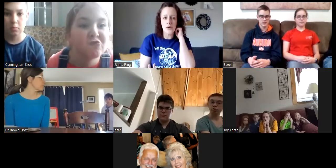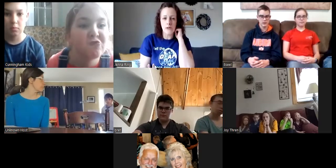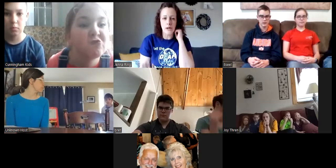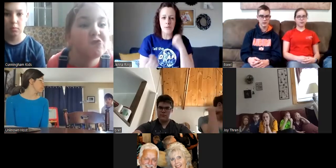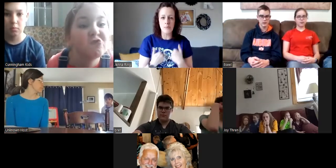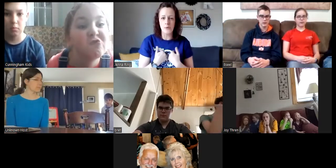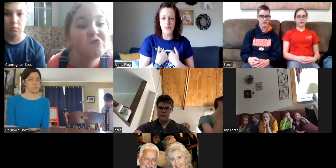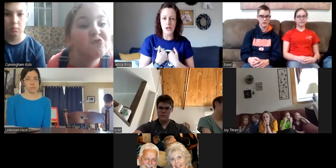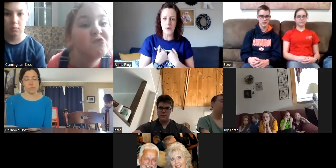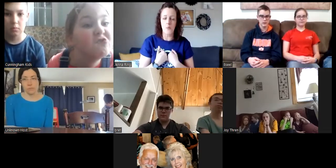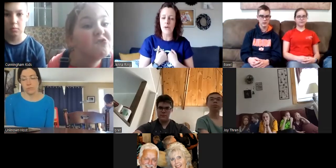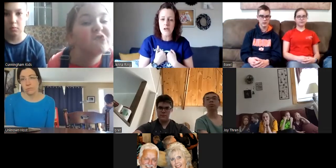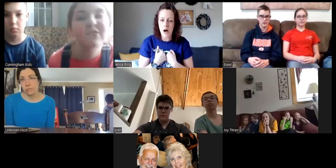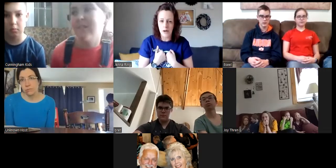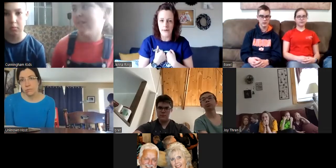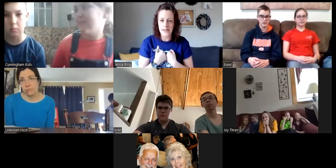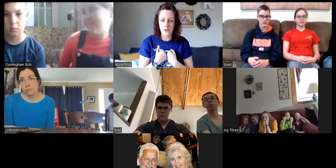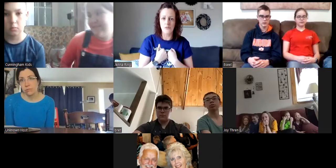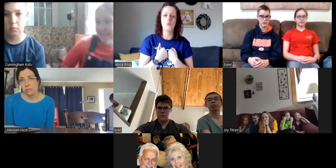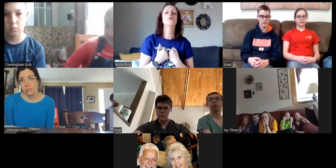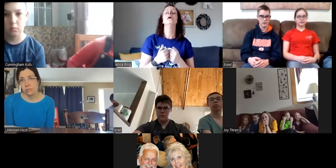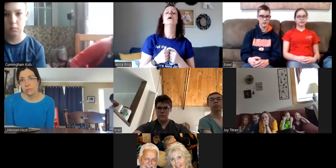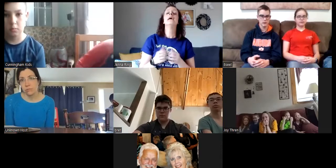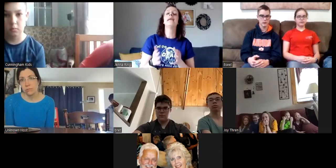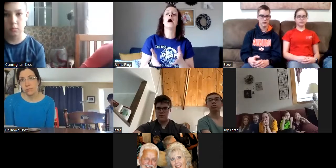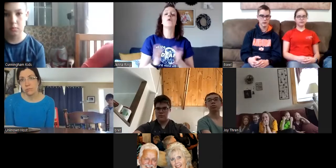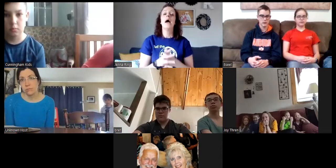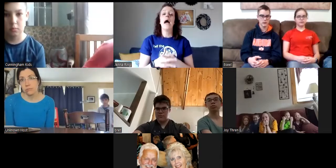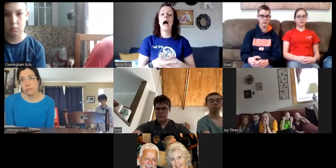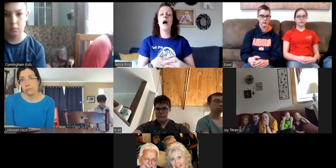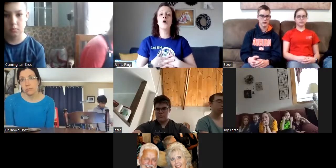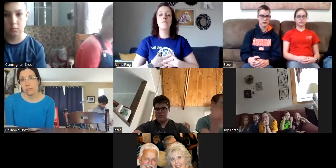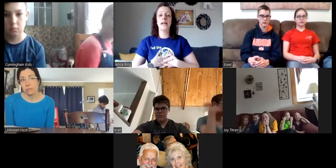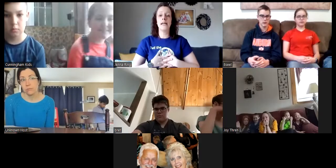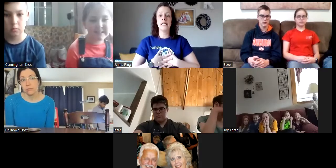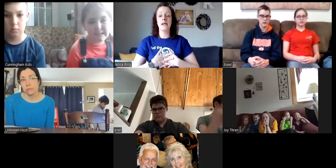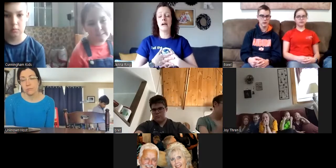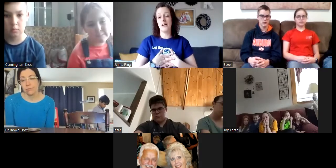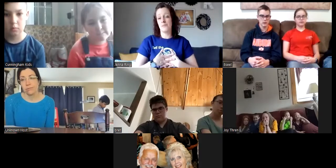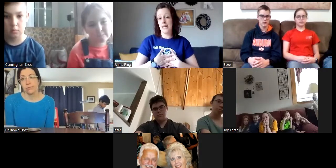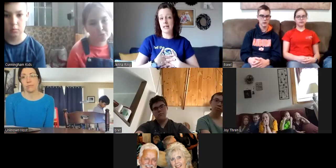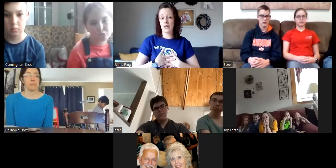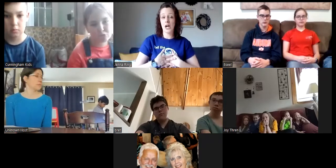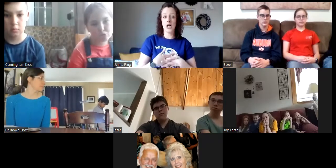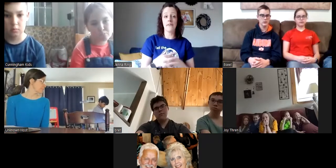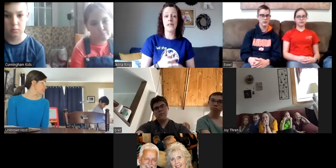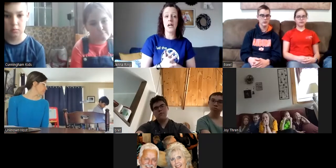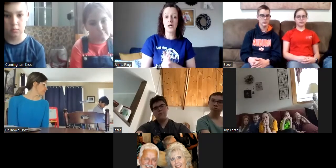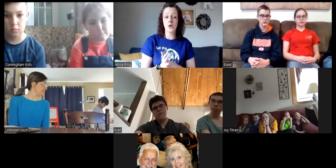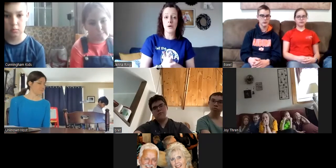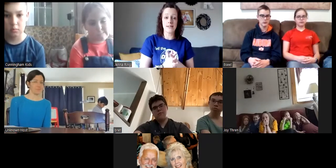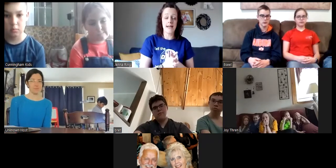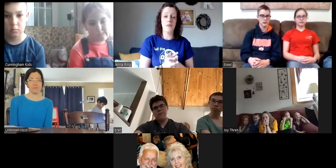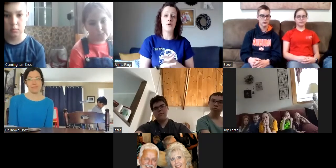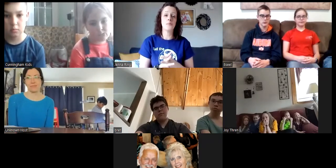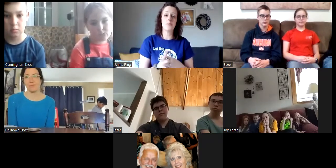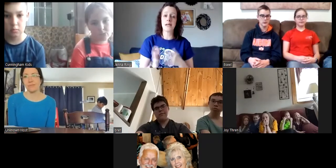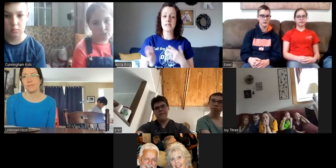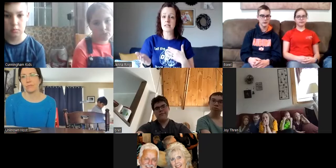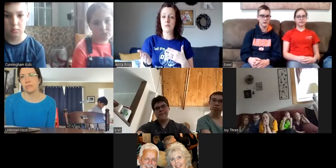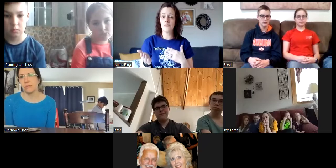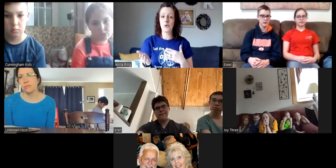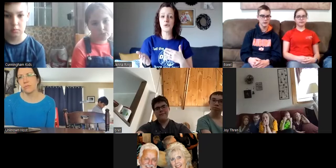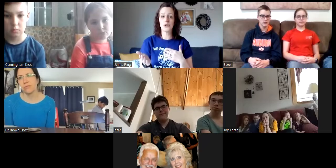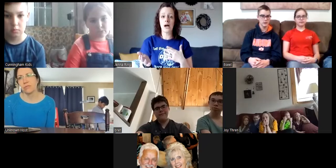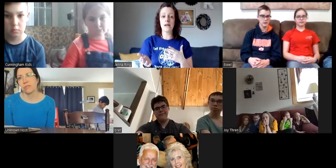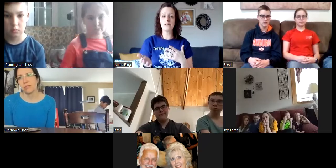they know hearing people, they know that we talk on the telephone. Now, how many, I'm guessing not a lot of the younger ones have one, but I'm